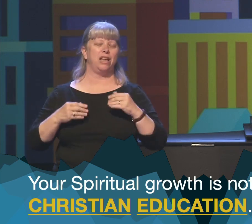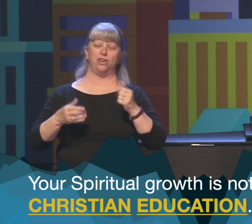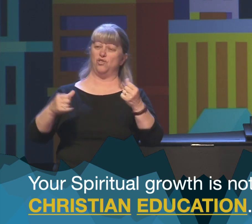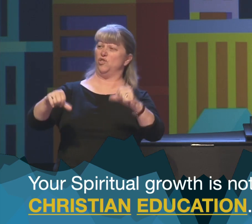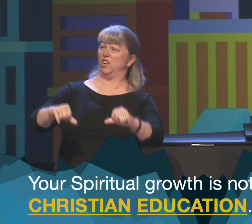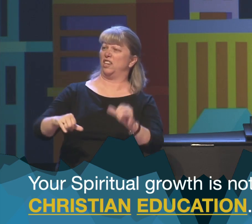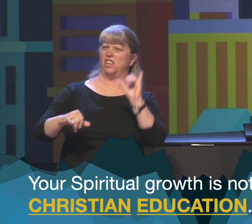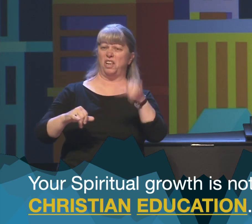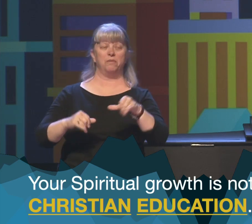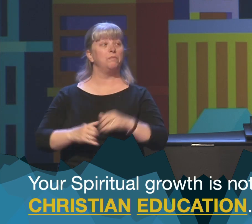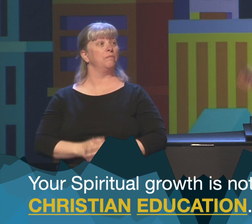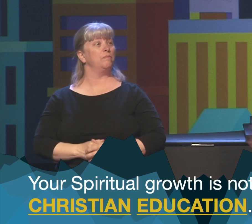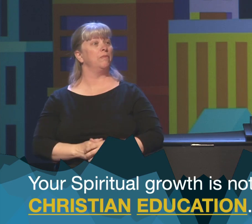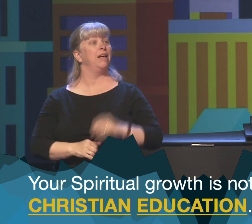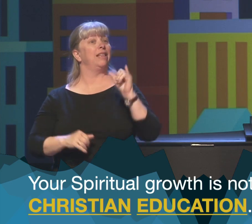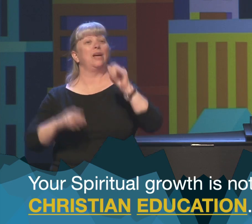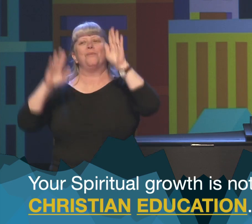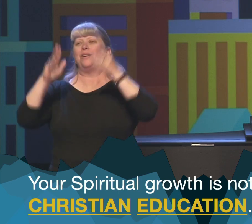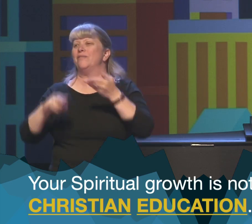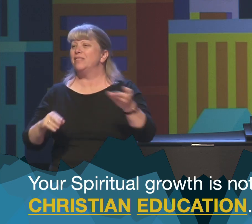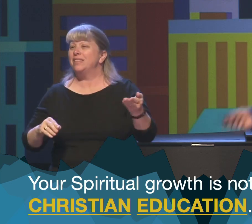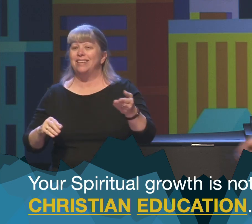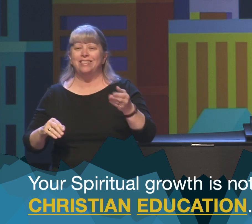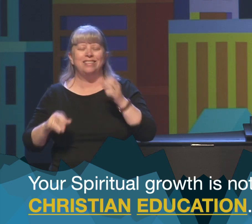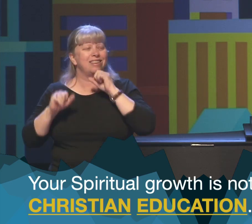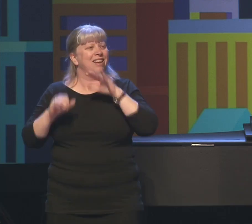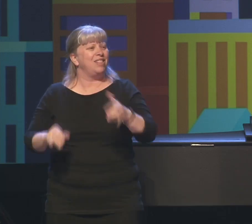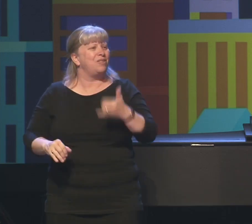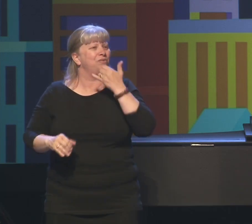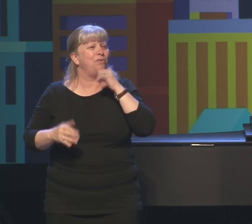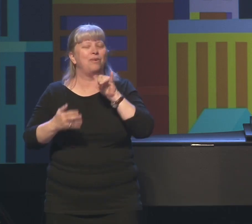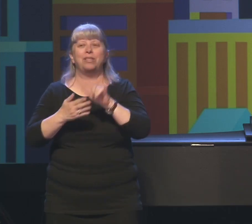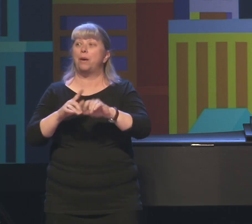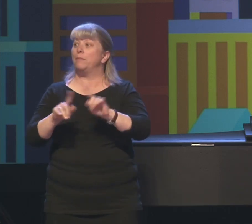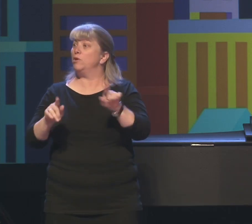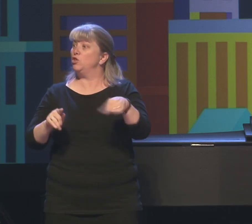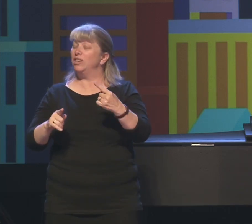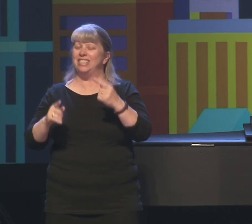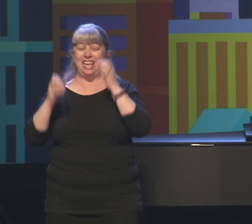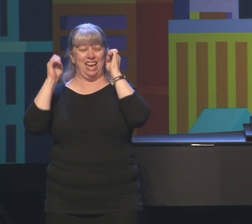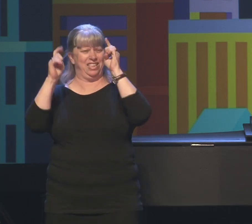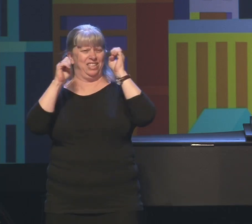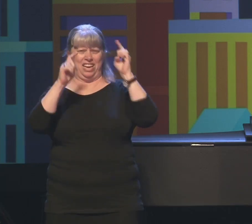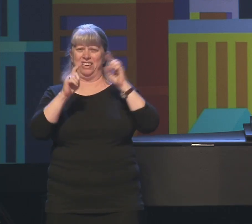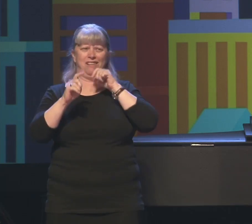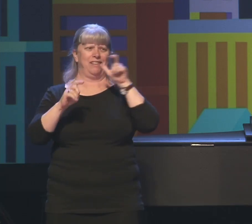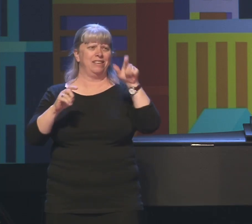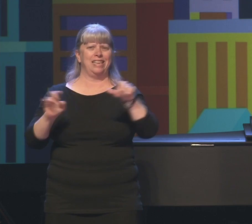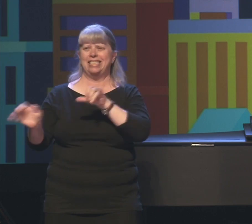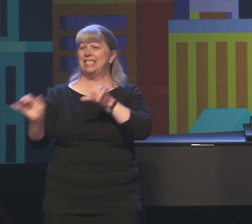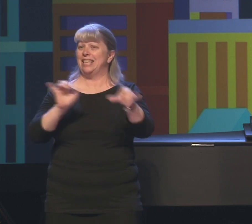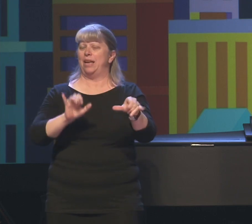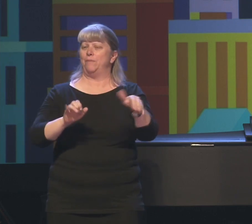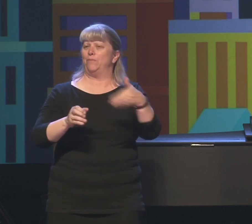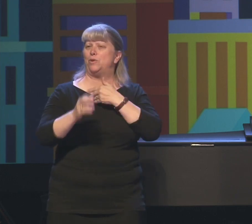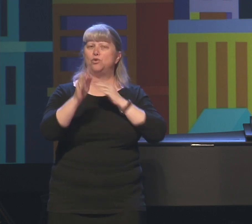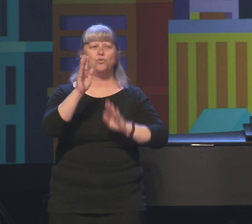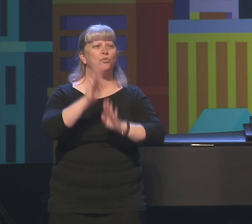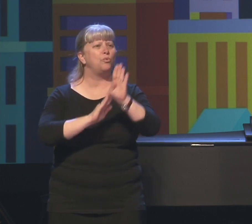rejected. Like those are all wonderful things. There's nothing wrong with that, but it's just education. It's not necessarily spiritual